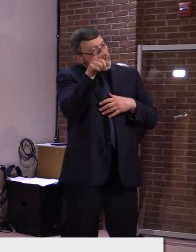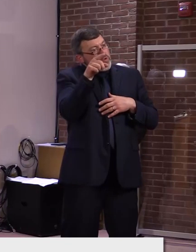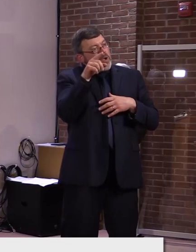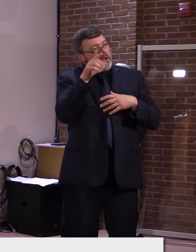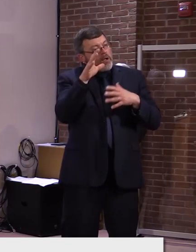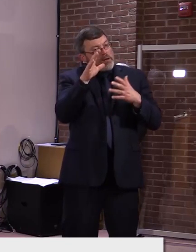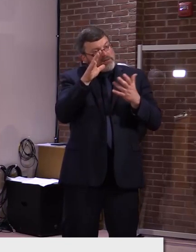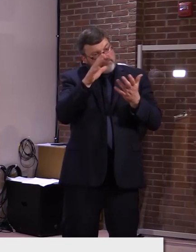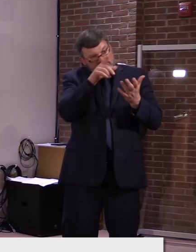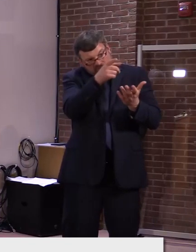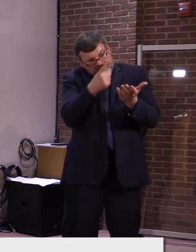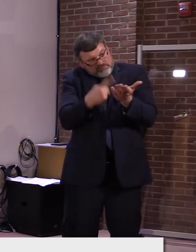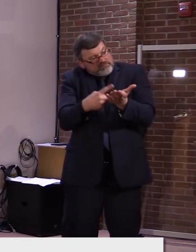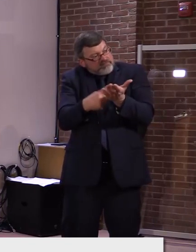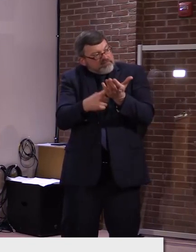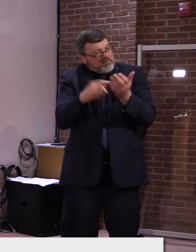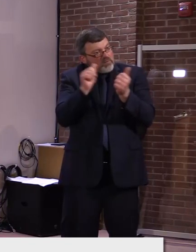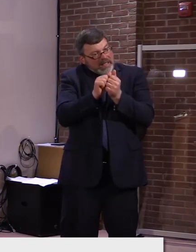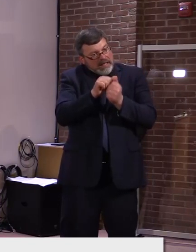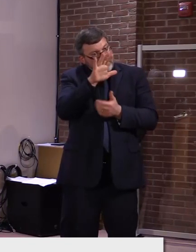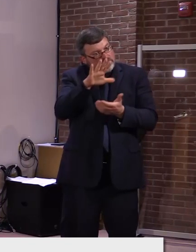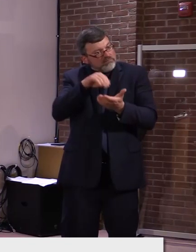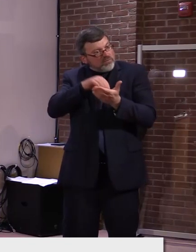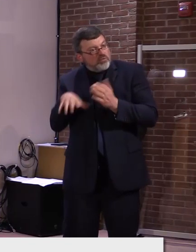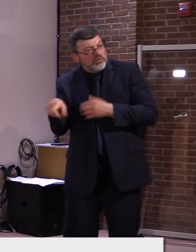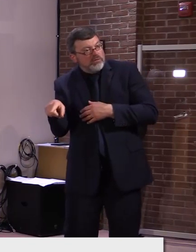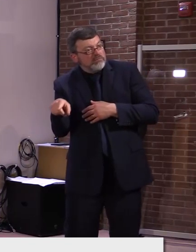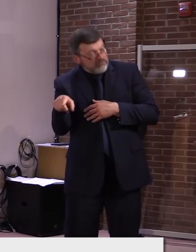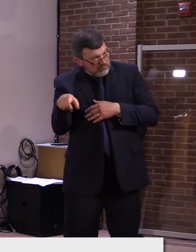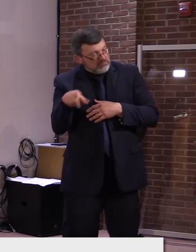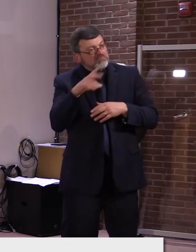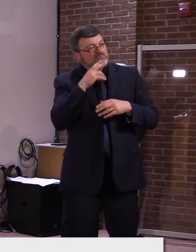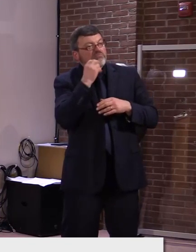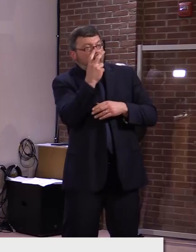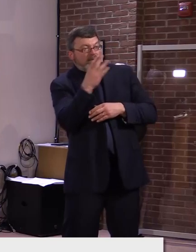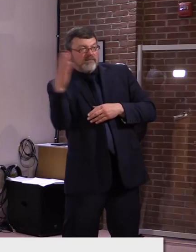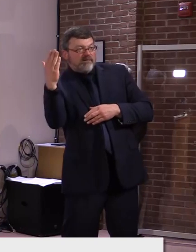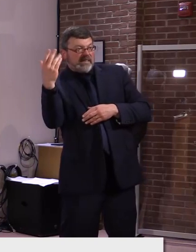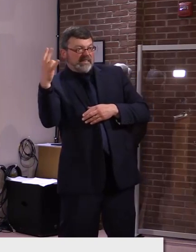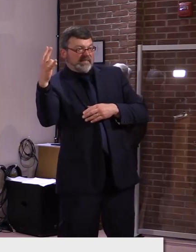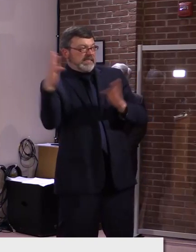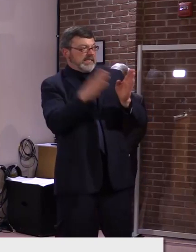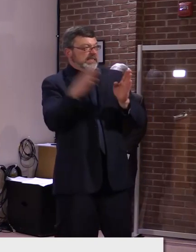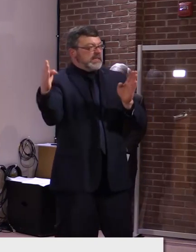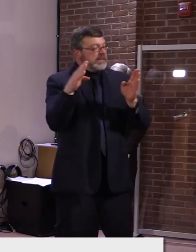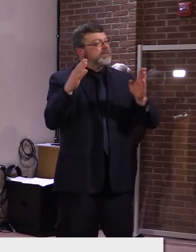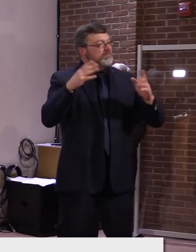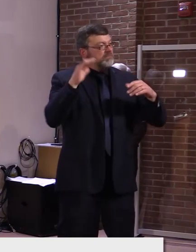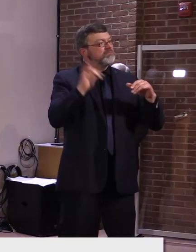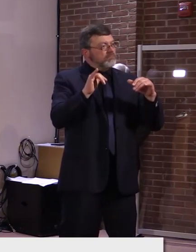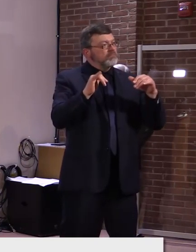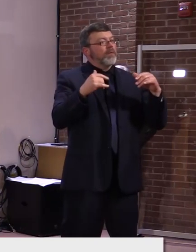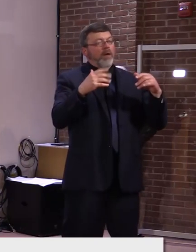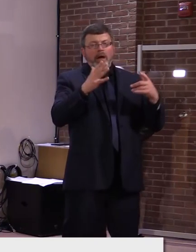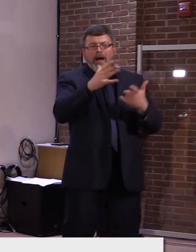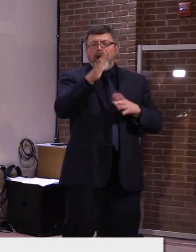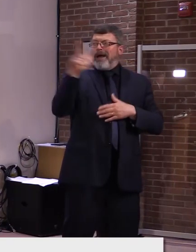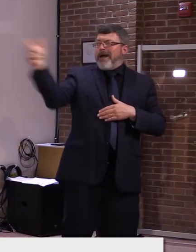Dr. Levine often explores the safety and efficacy of vaccines from this podium, so I will merely reinforce what he has already